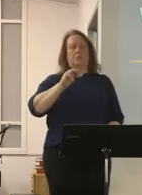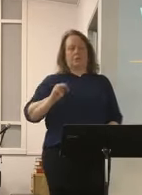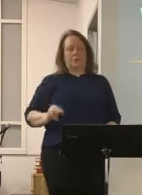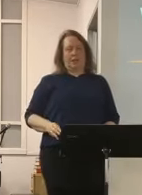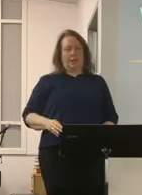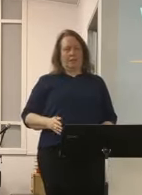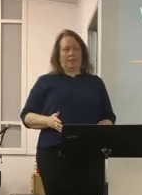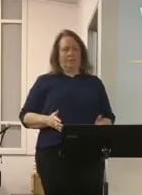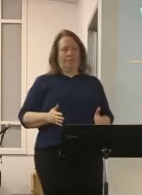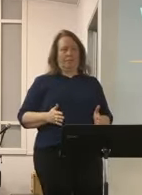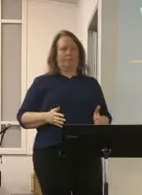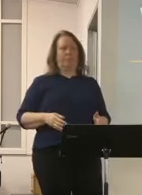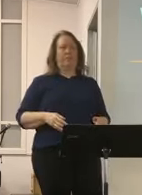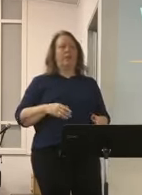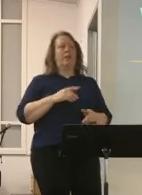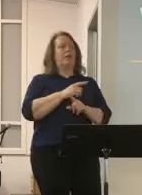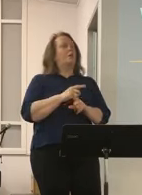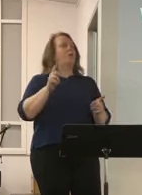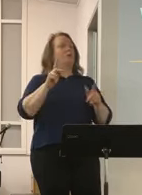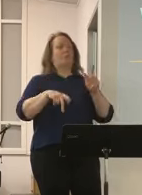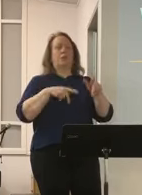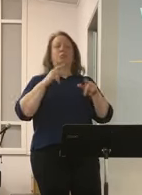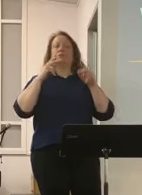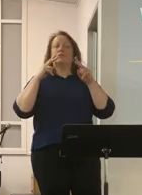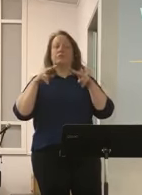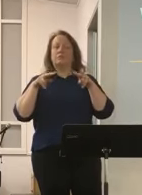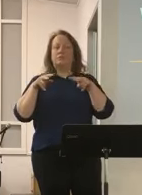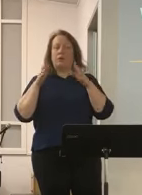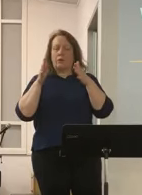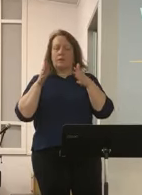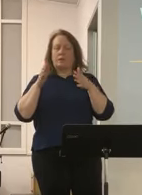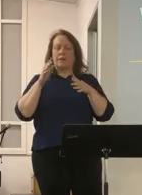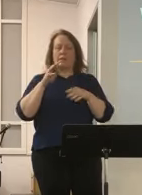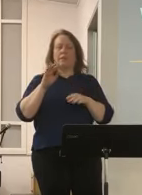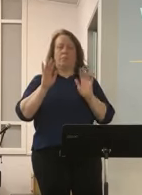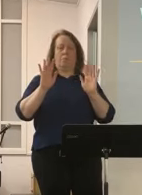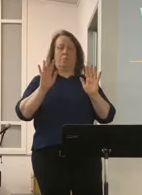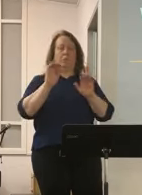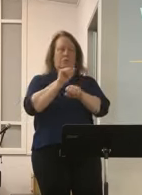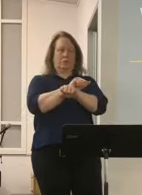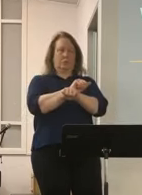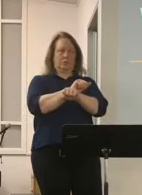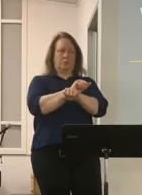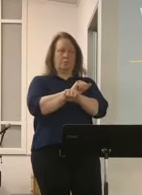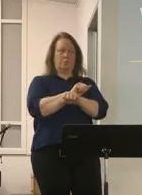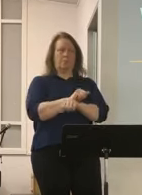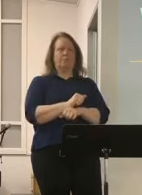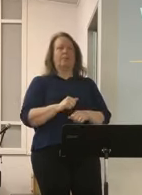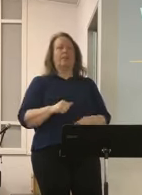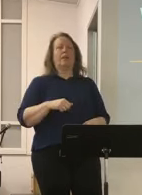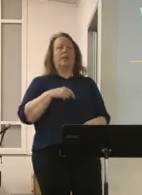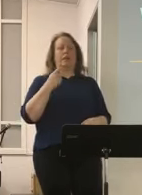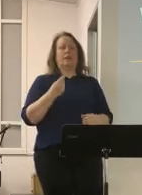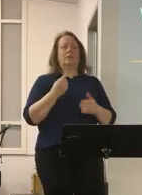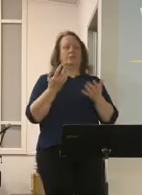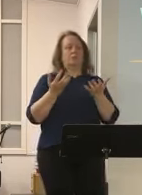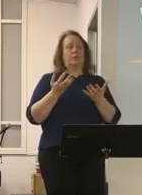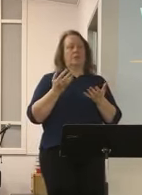him more as a miracle worker, and that's not what Jesus wanted. And so I want to just start